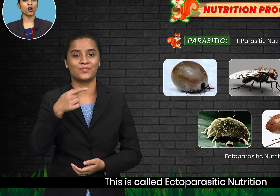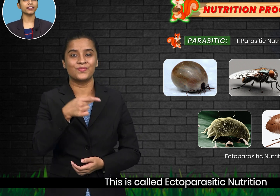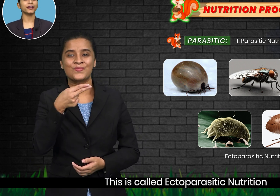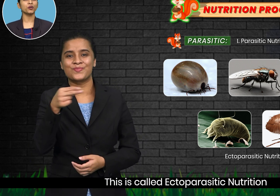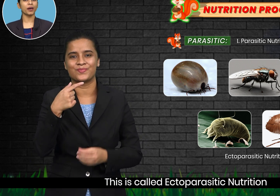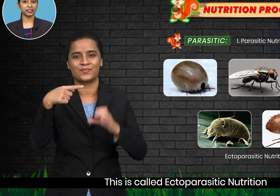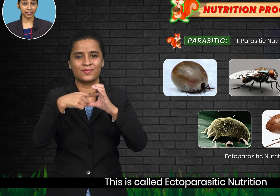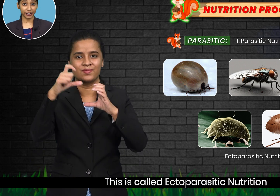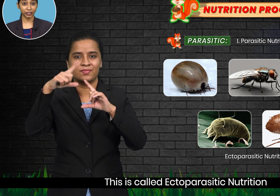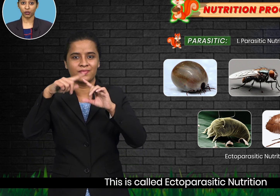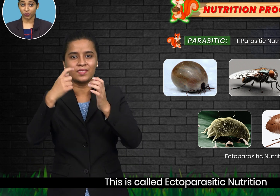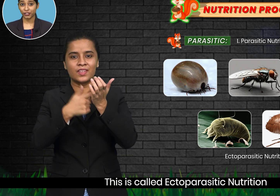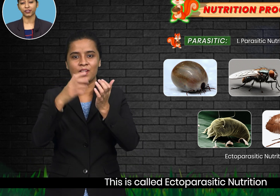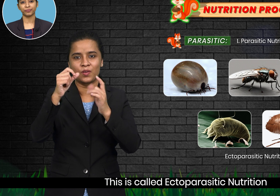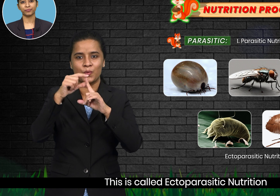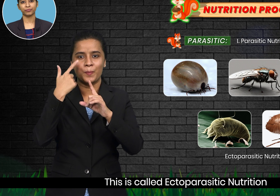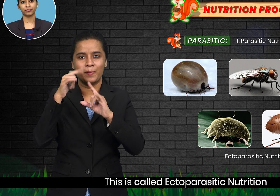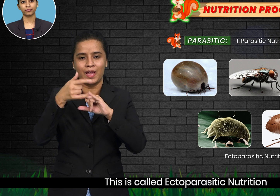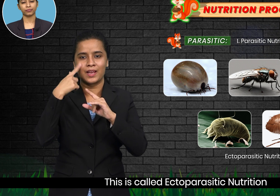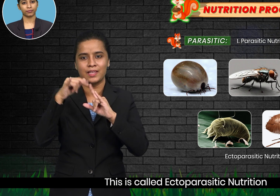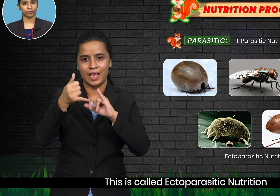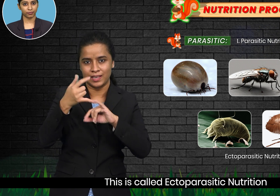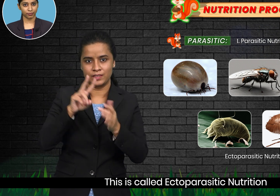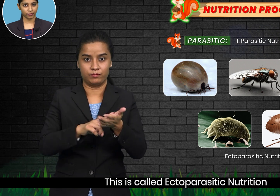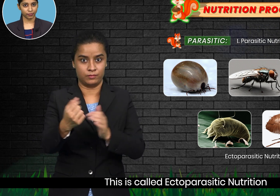This is called ectoparasitic nutrition.